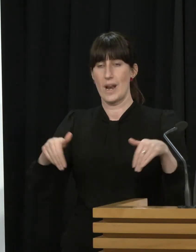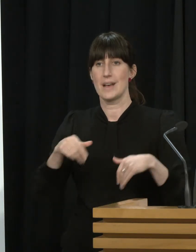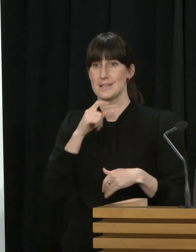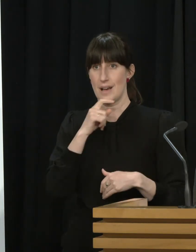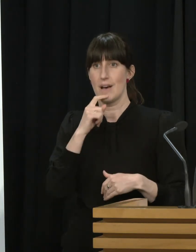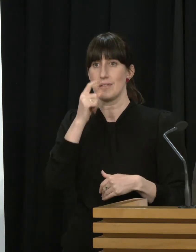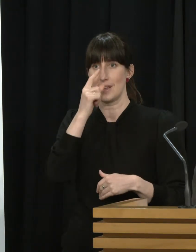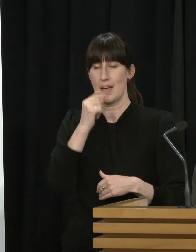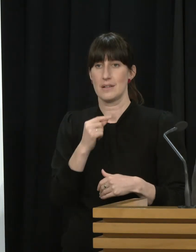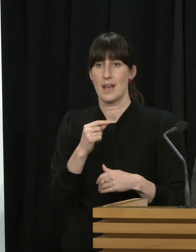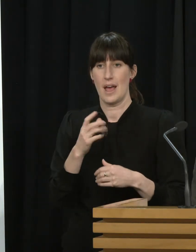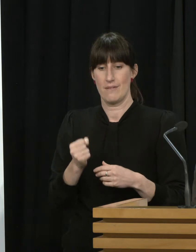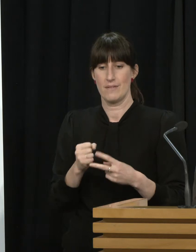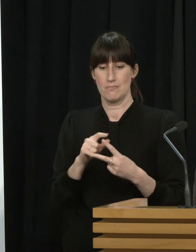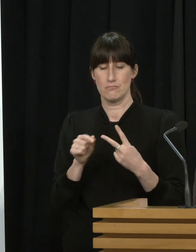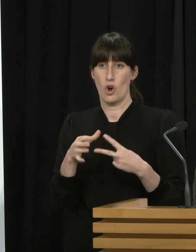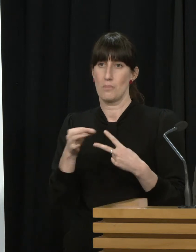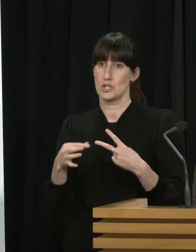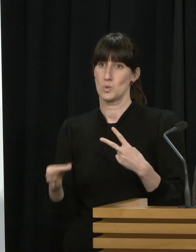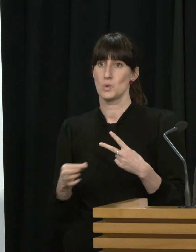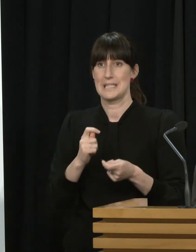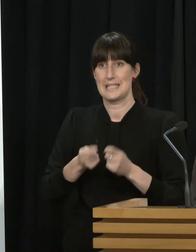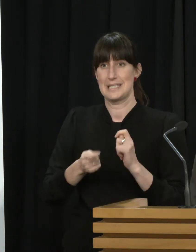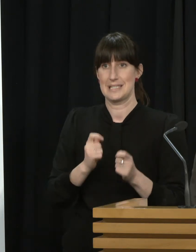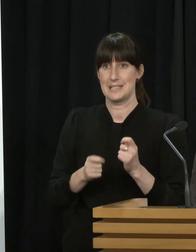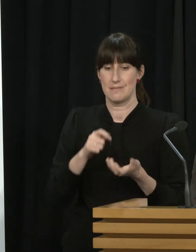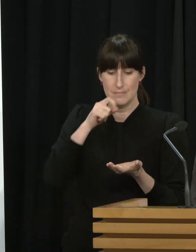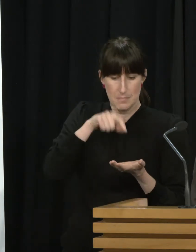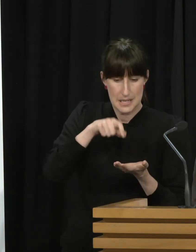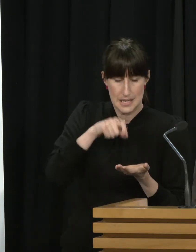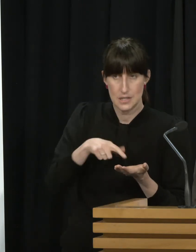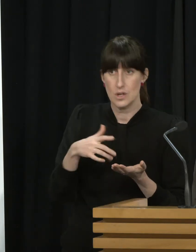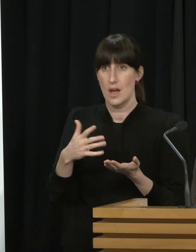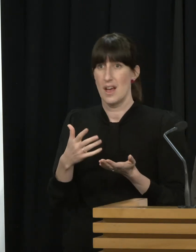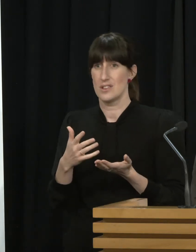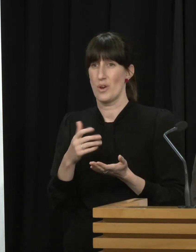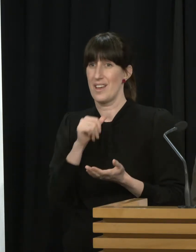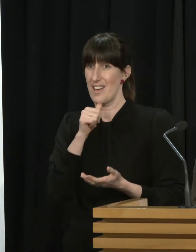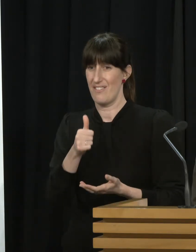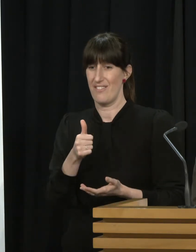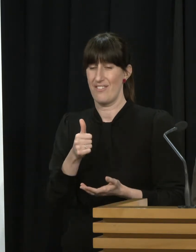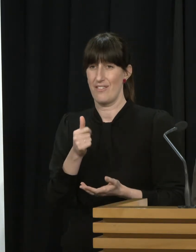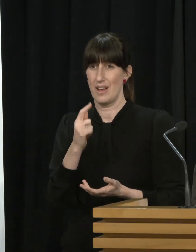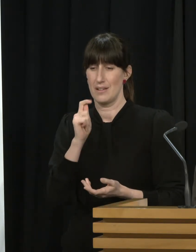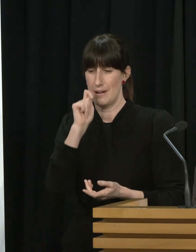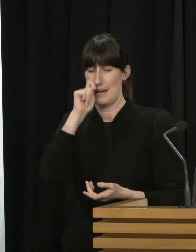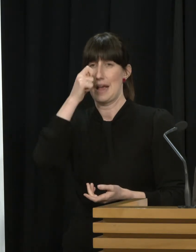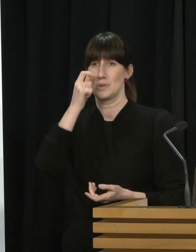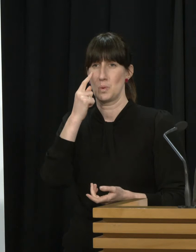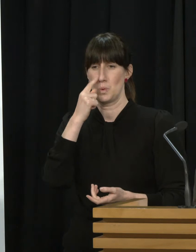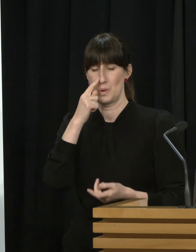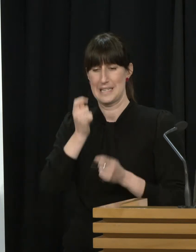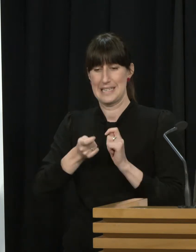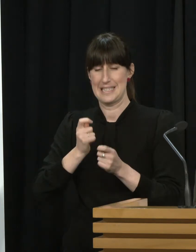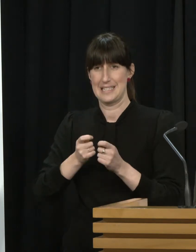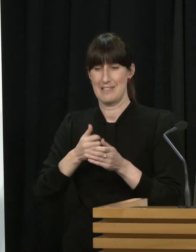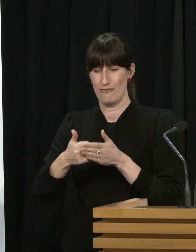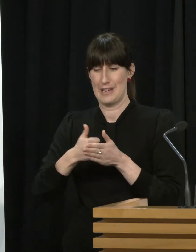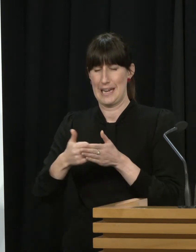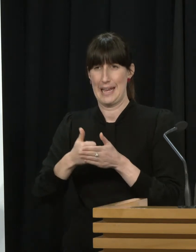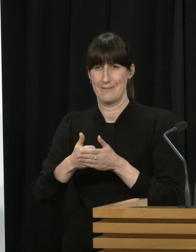further surveillance testing at the border and an option for those who find the nasal pharyngeal swabs frequently to be